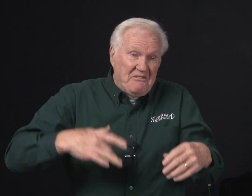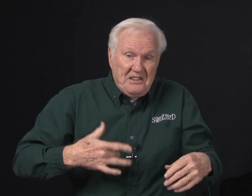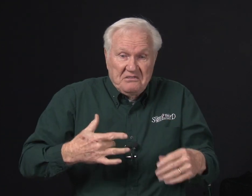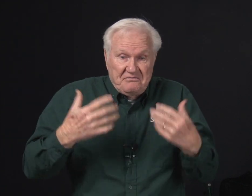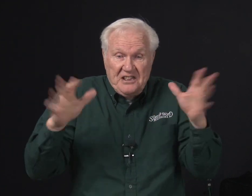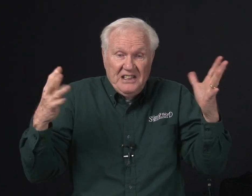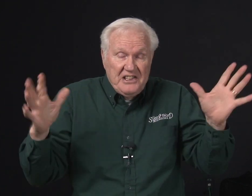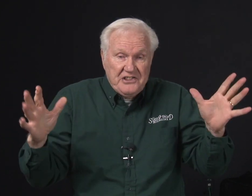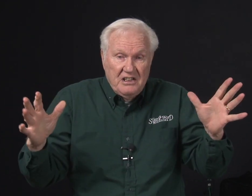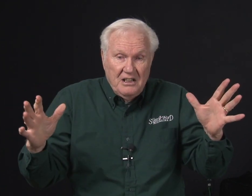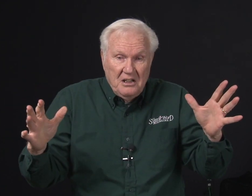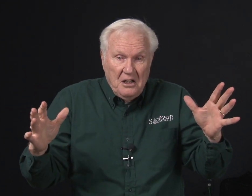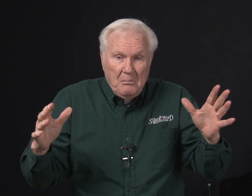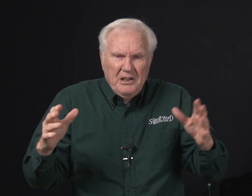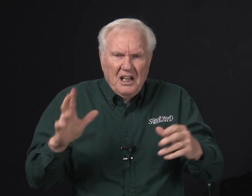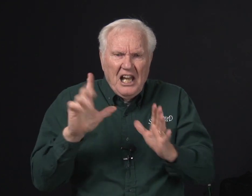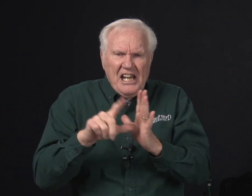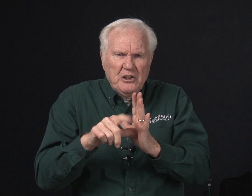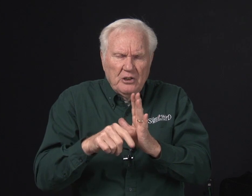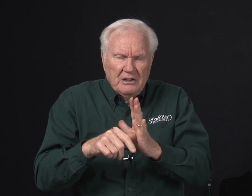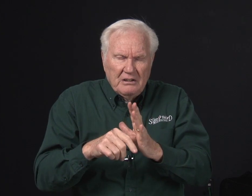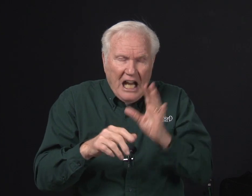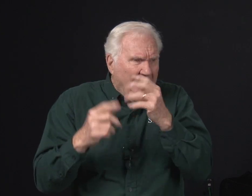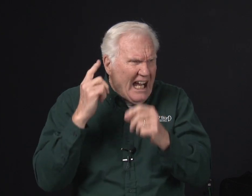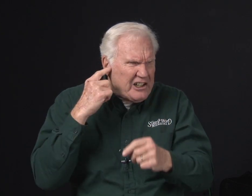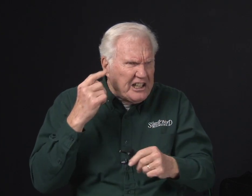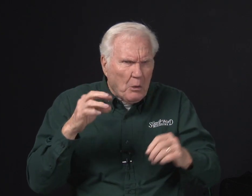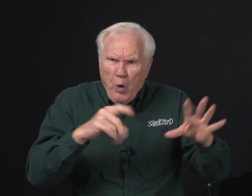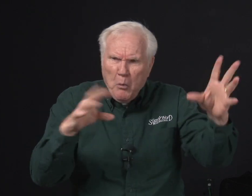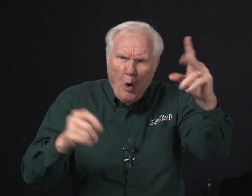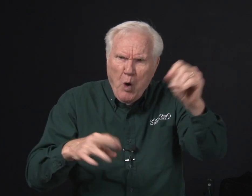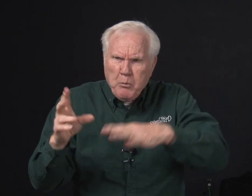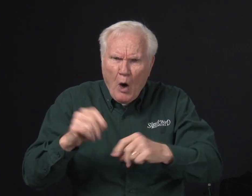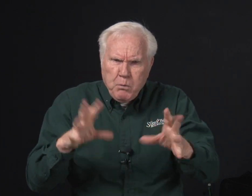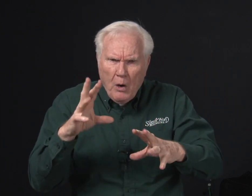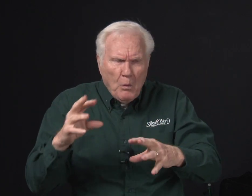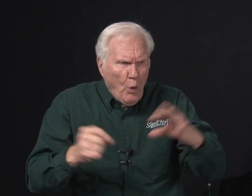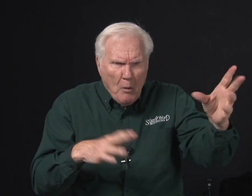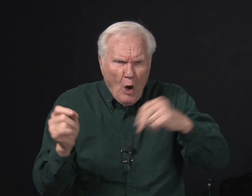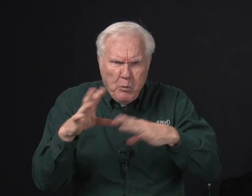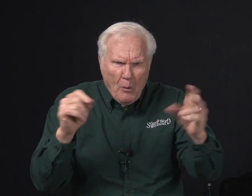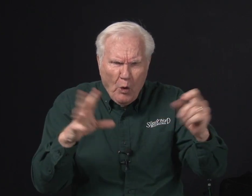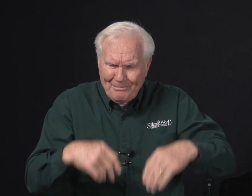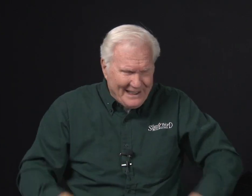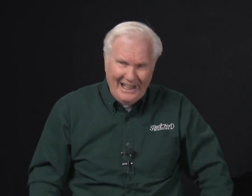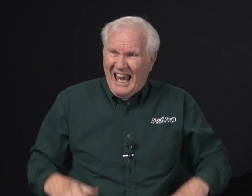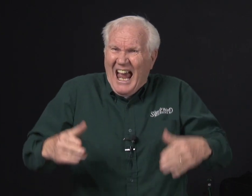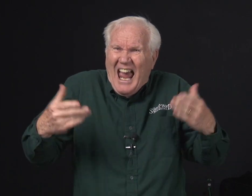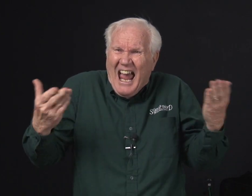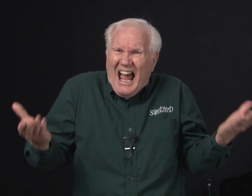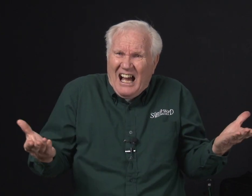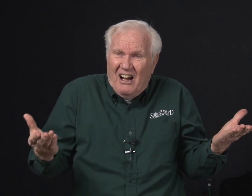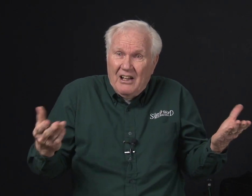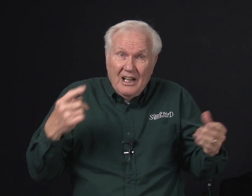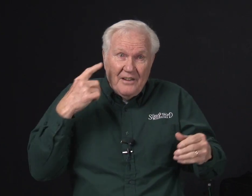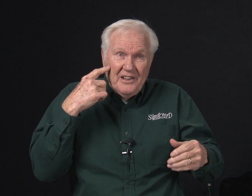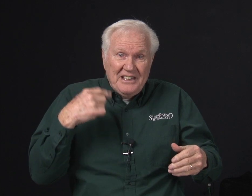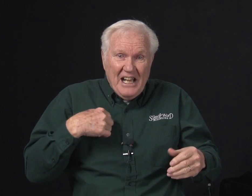felt finished. But later, I could hear whoop, whoop, whoop, whoop, whoop, whoop, whoop, whoop, whoop. I thought, how? The deaf